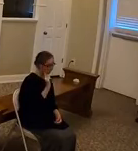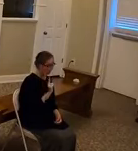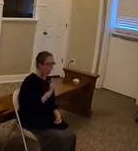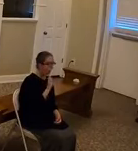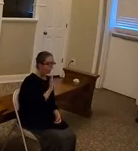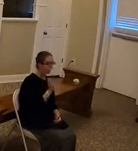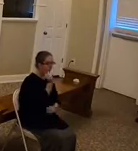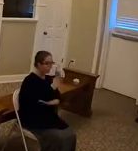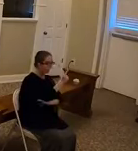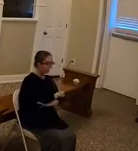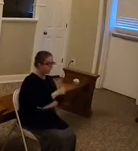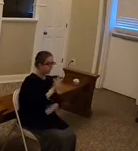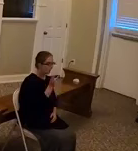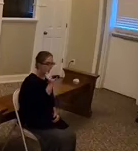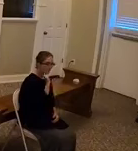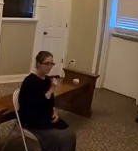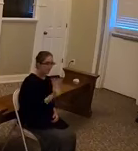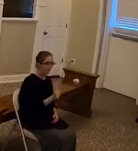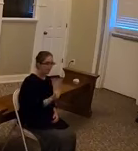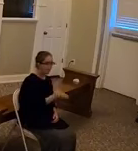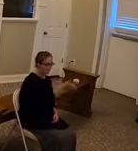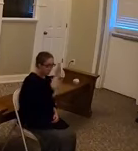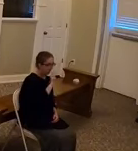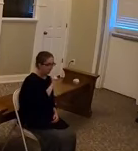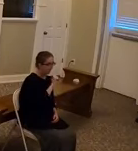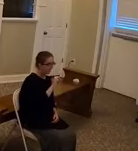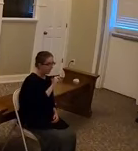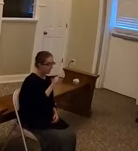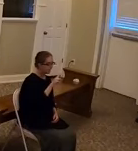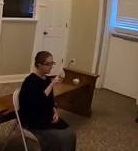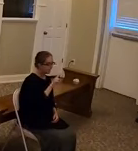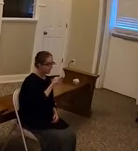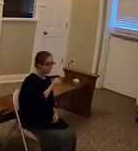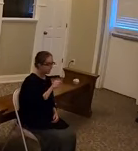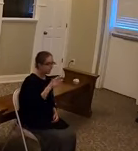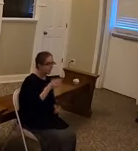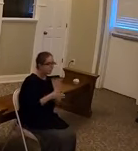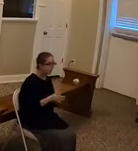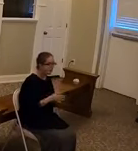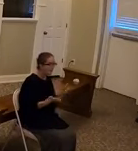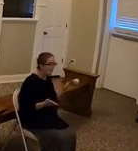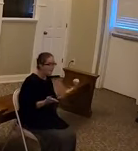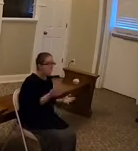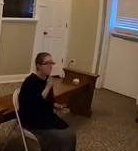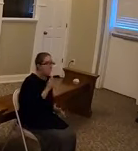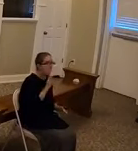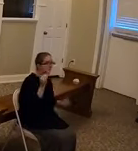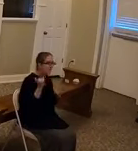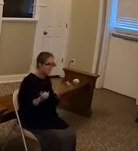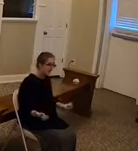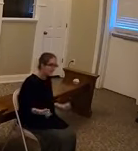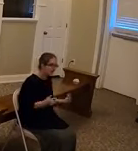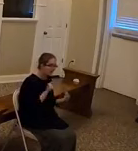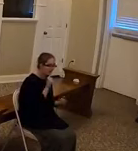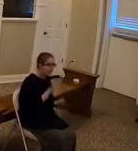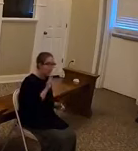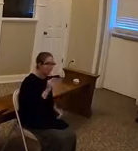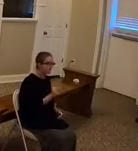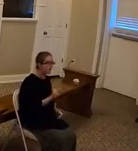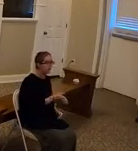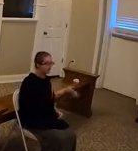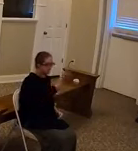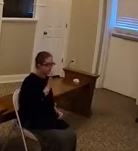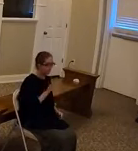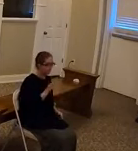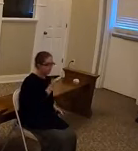I would be today if it wasn't for God's intervention. I know where some of you would probably be today if there hadn't been a God that